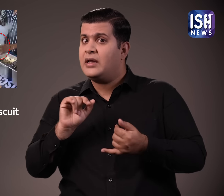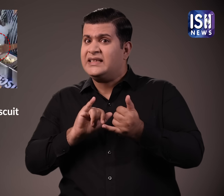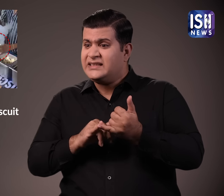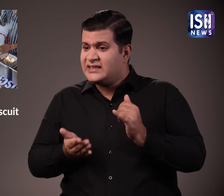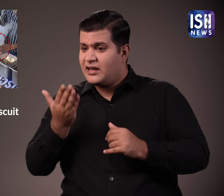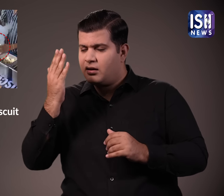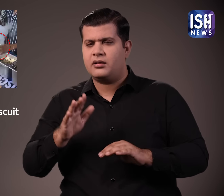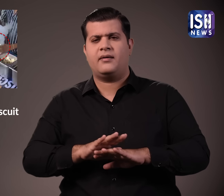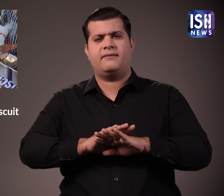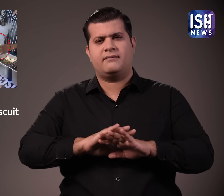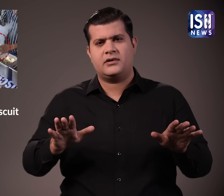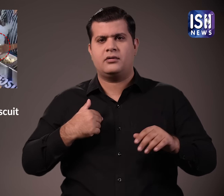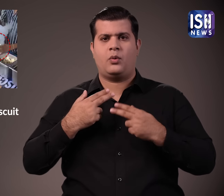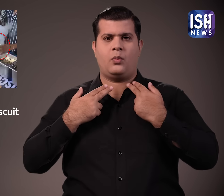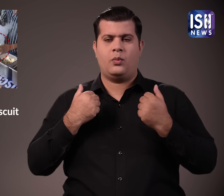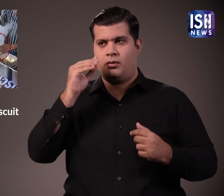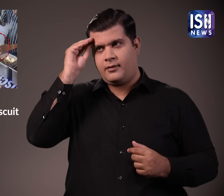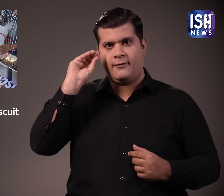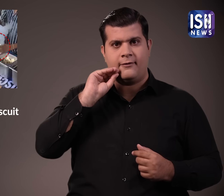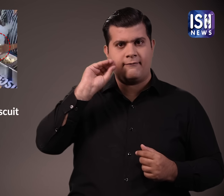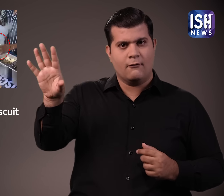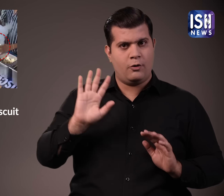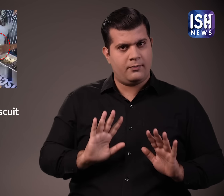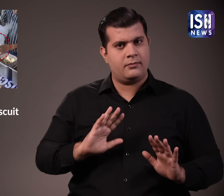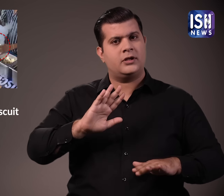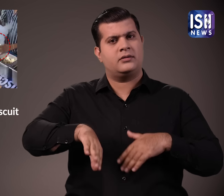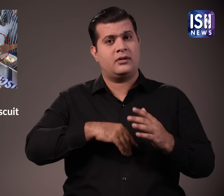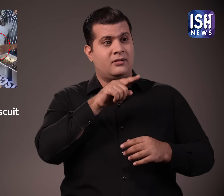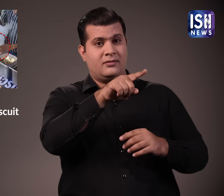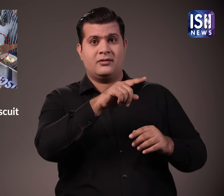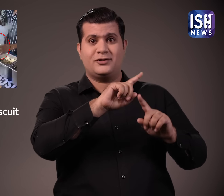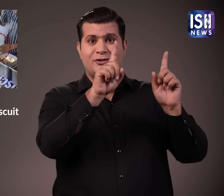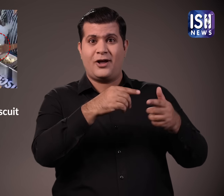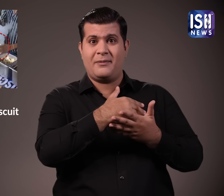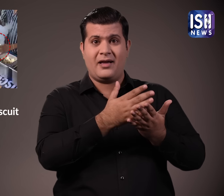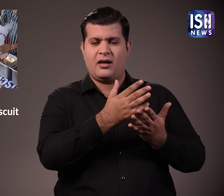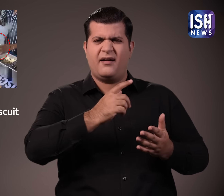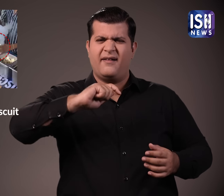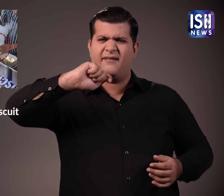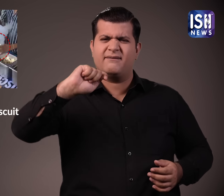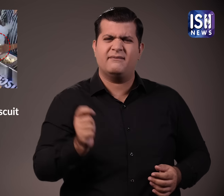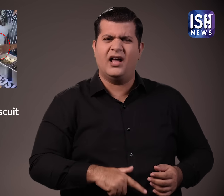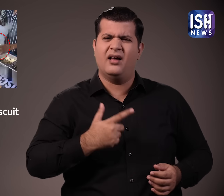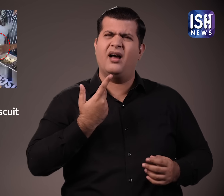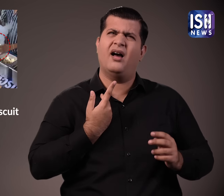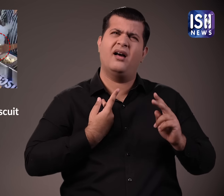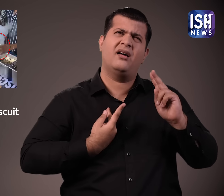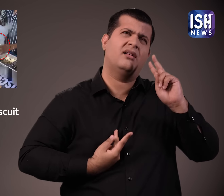If that too shows high Saturine level, the same would be informed to the court, which will take action against the bakery soon and may